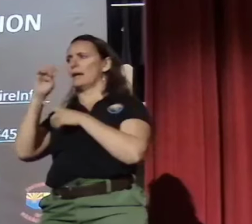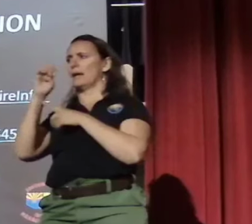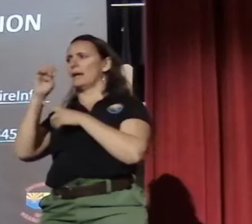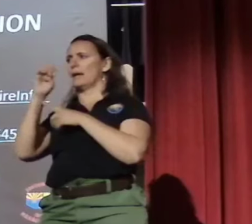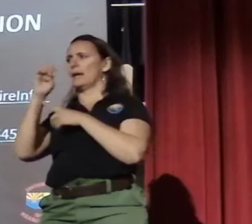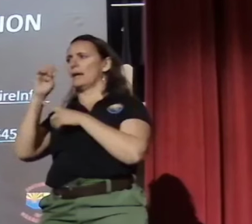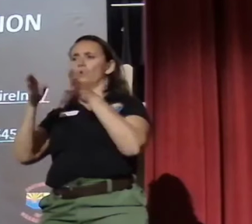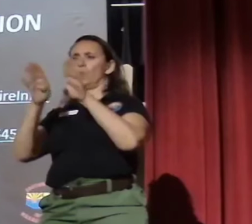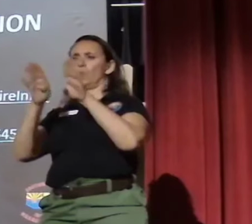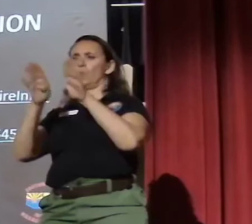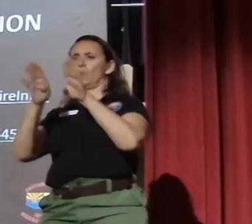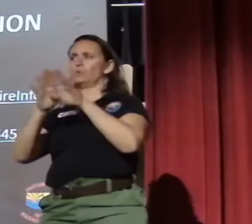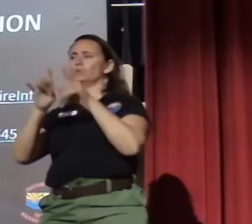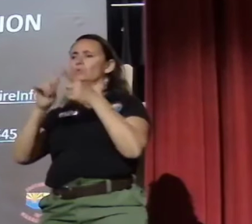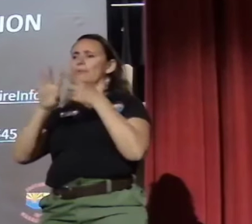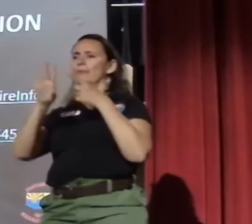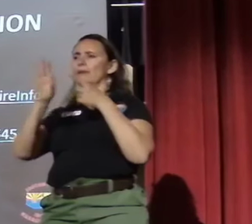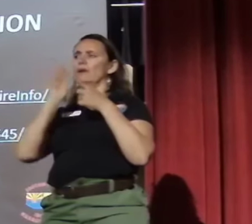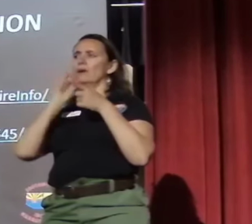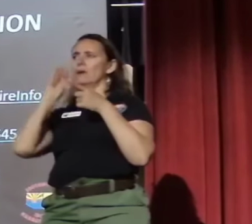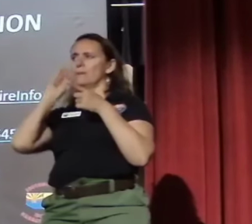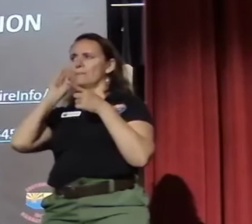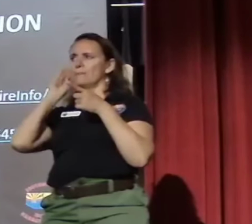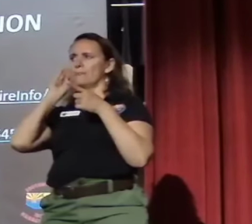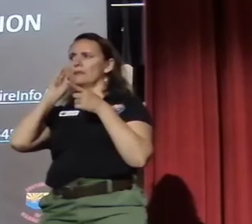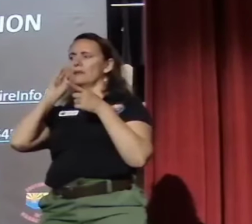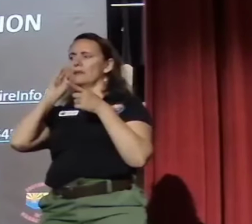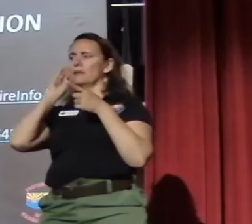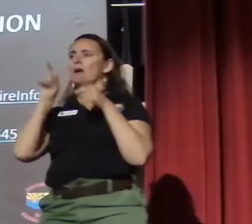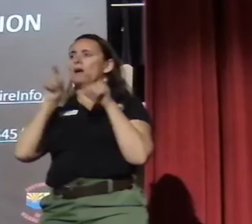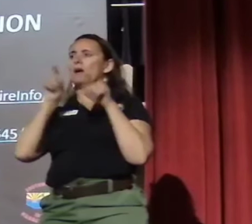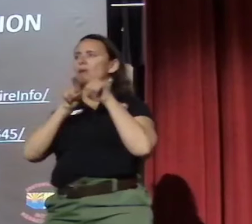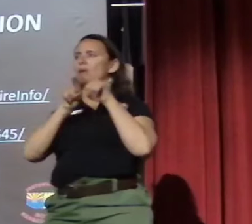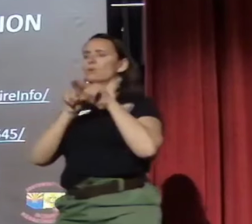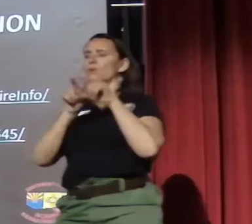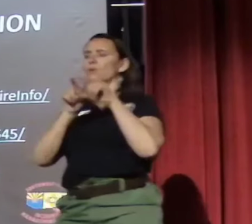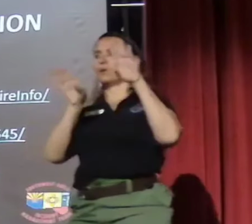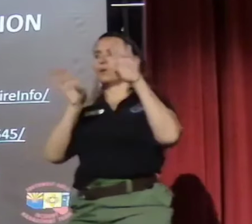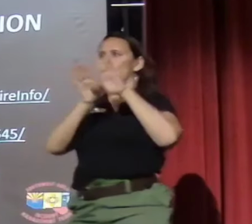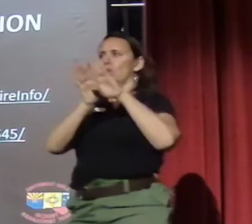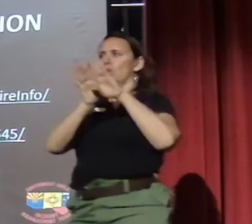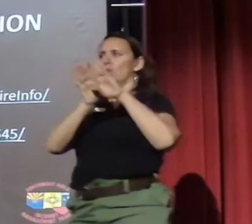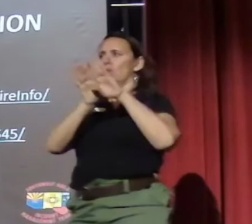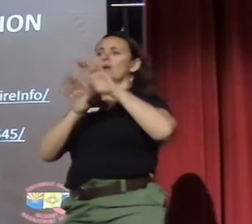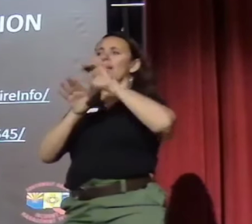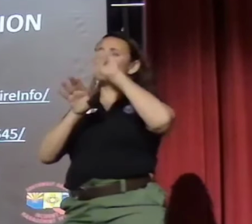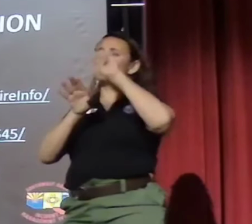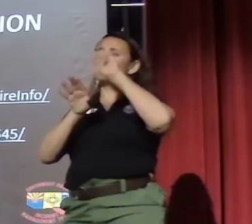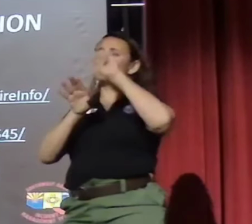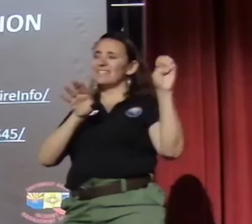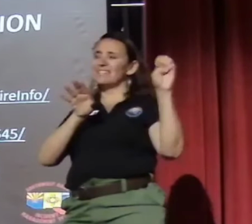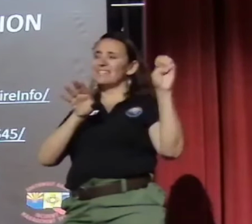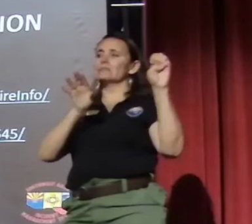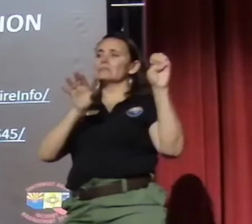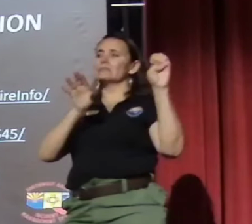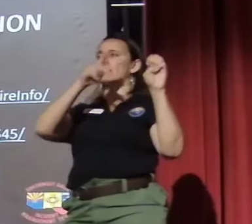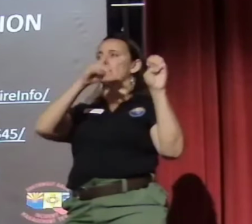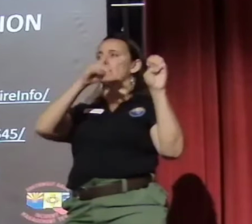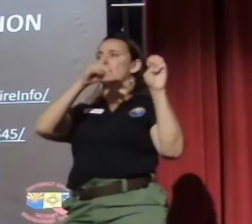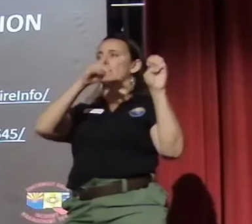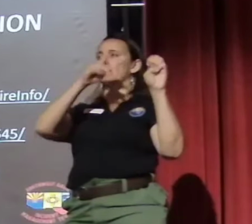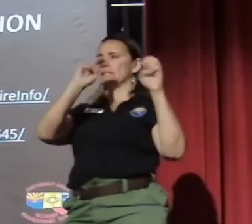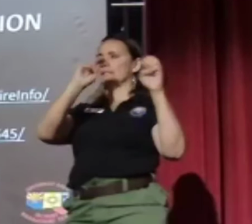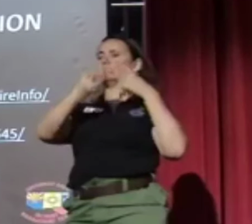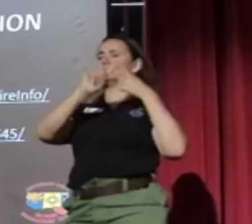their, to Strawberry and Pine, and 7 is also closed now on the east side of Payson to